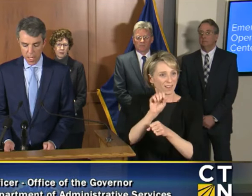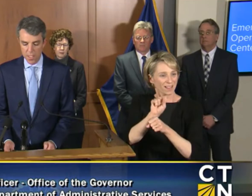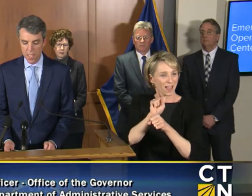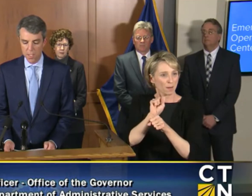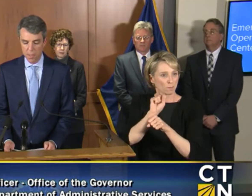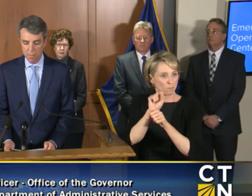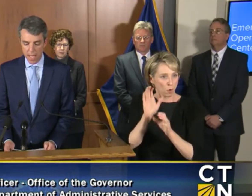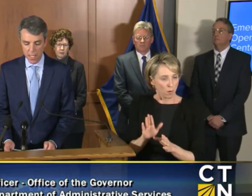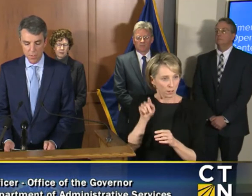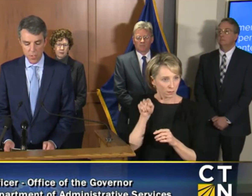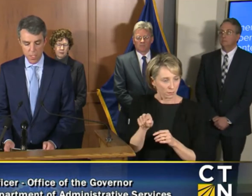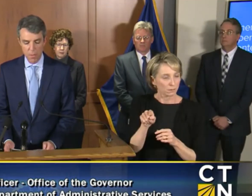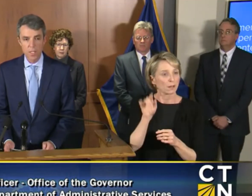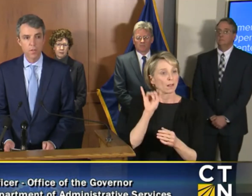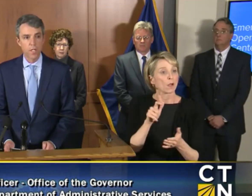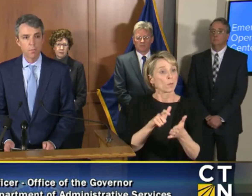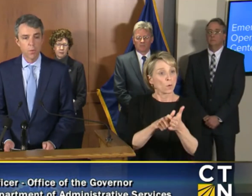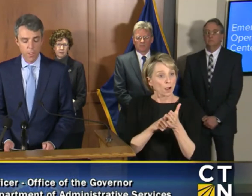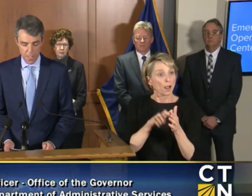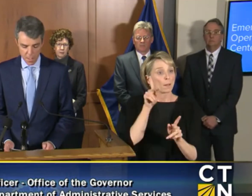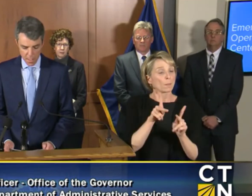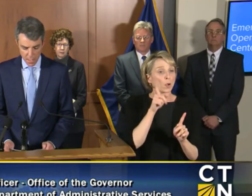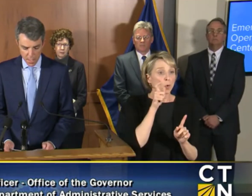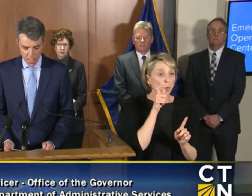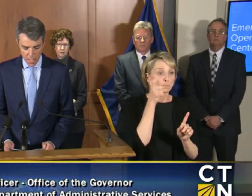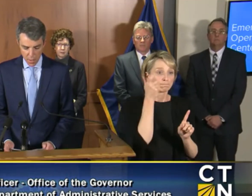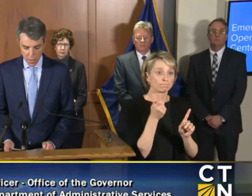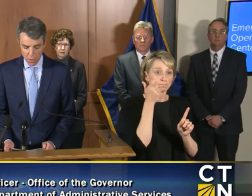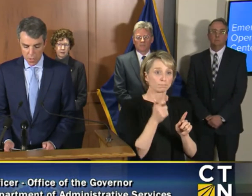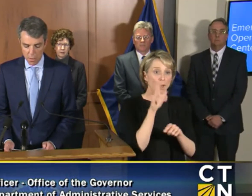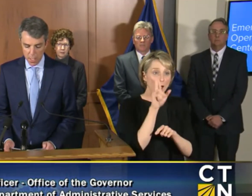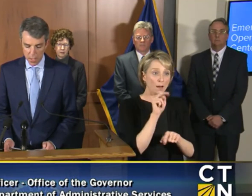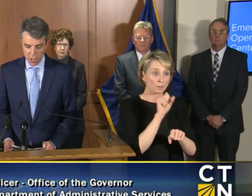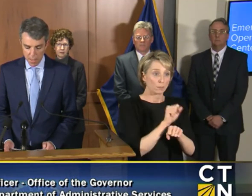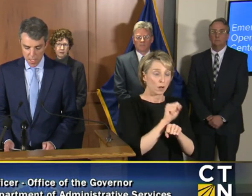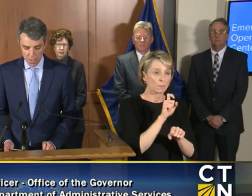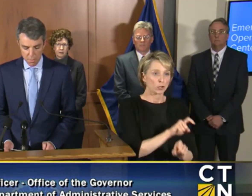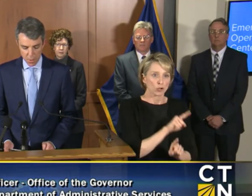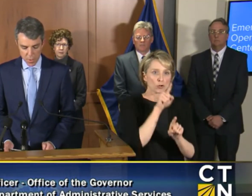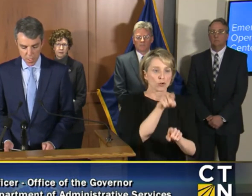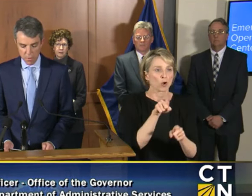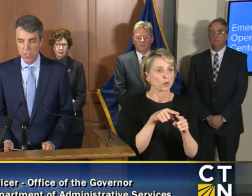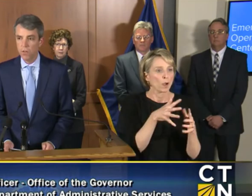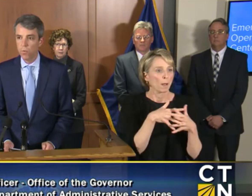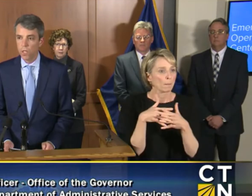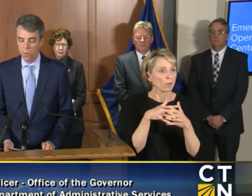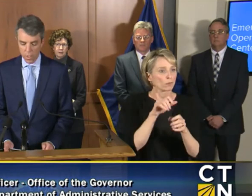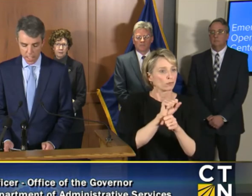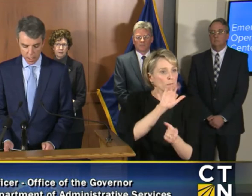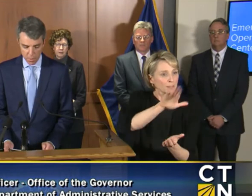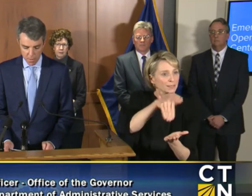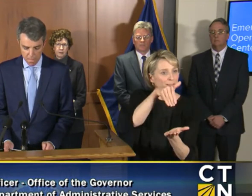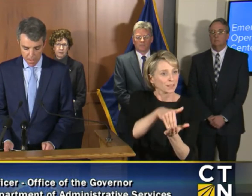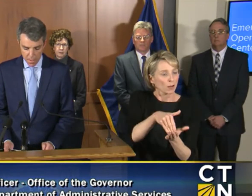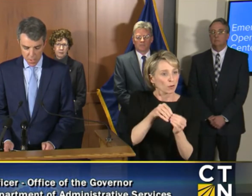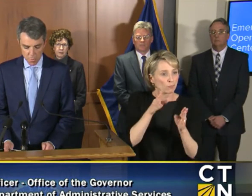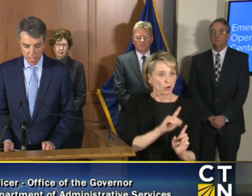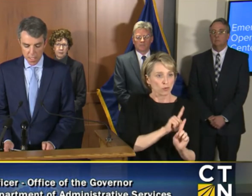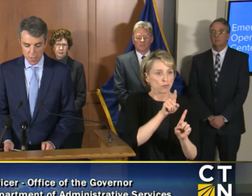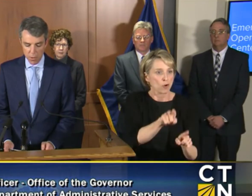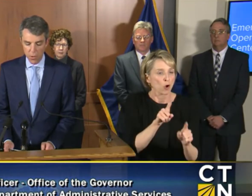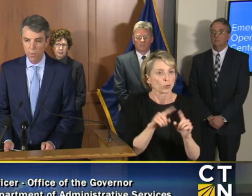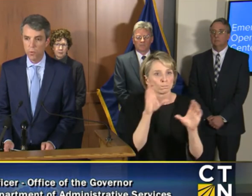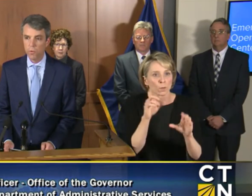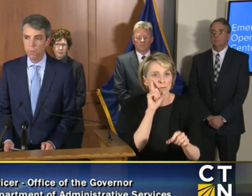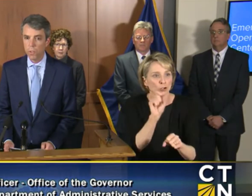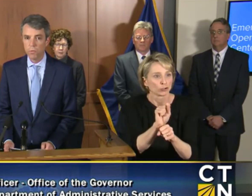intensive process that mandates recipients of unemployment go to the American Job Centers in person and receive one-on-one help. Suspending